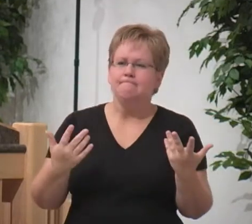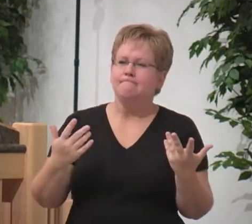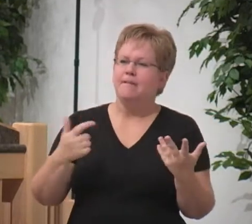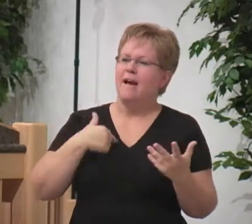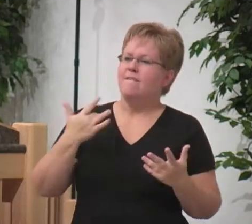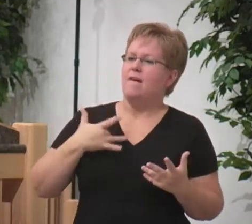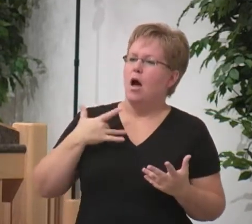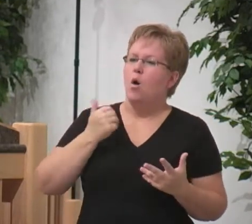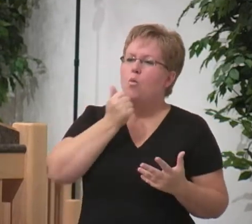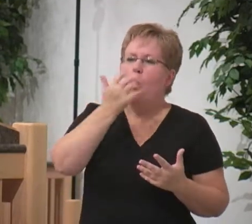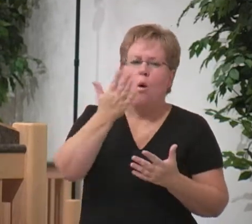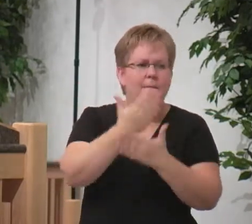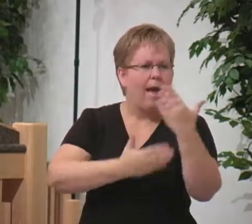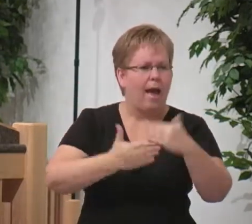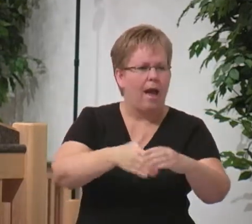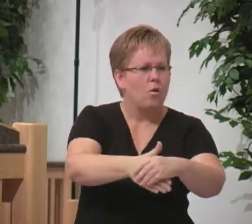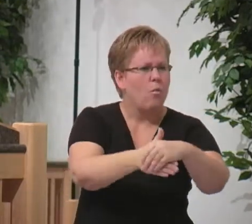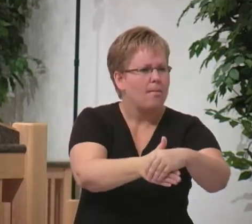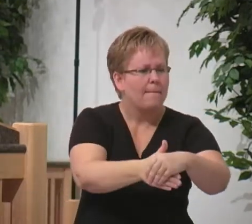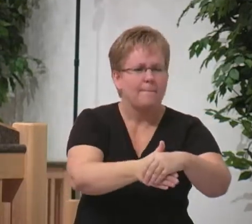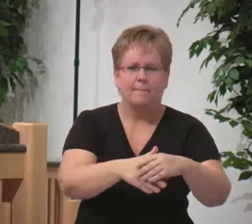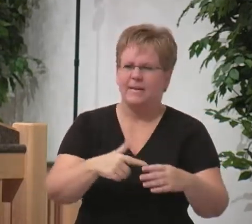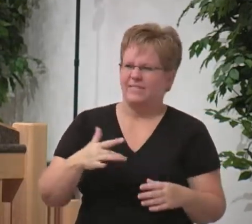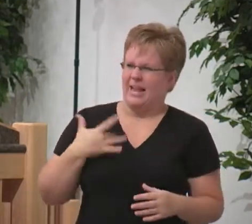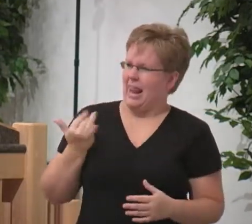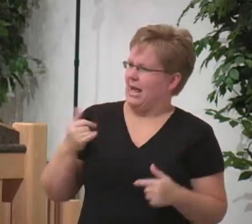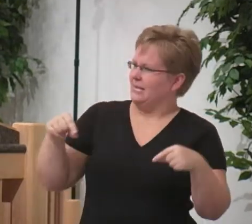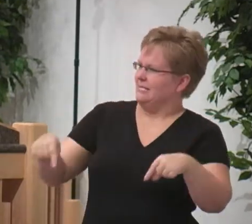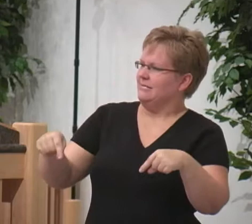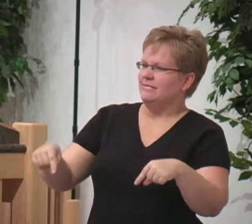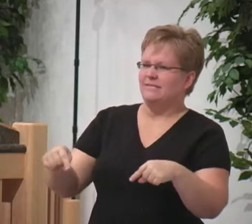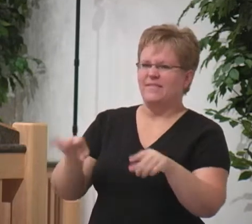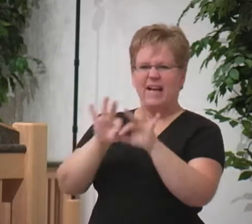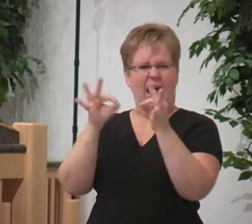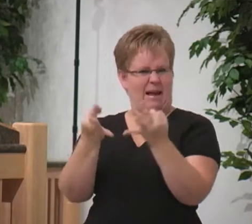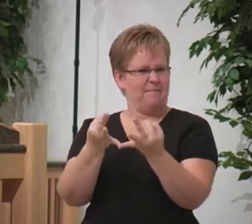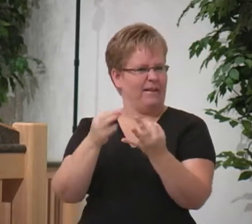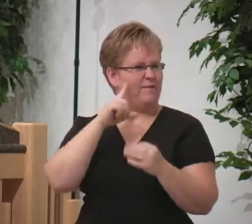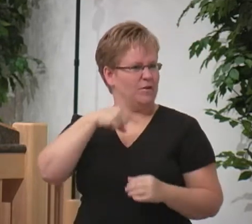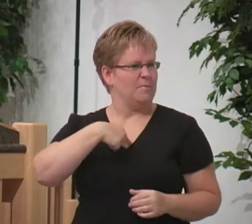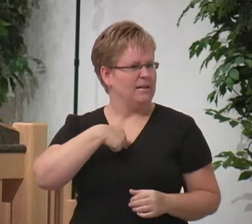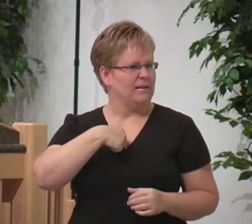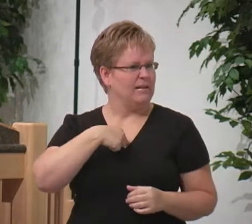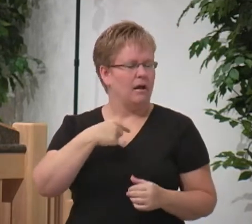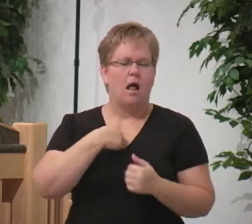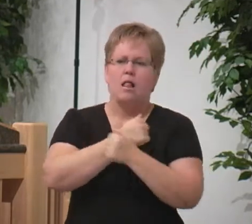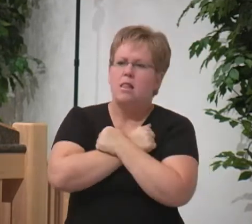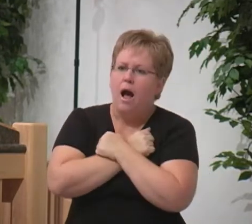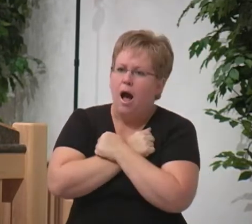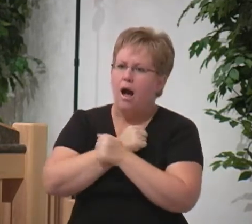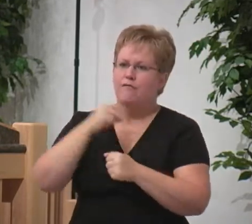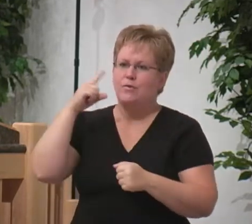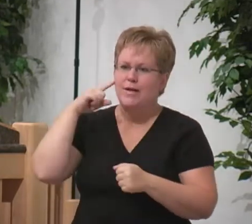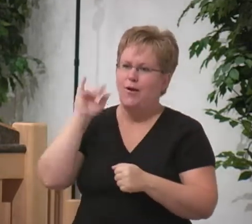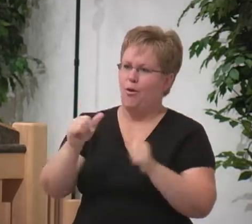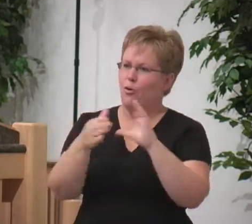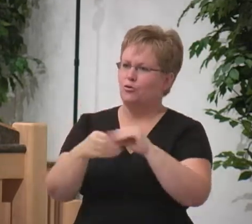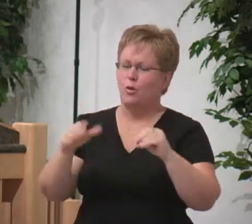hand of welcome here, and I feel like this is a kind of family for me." I love hearing those stories. They warm my heart to